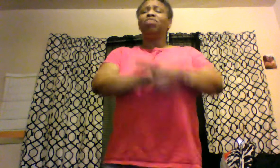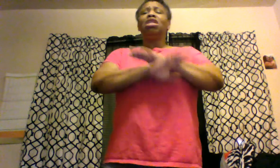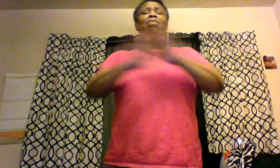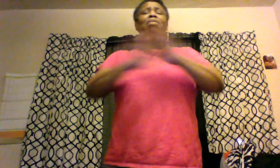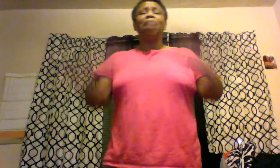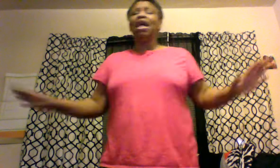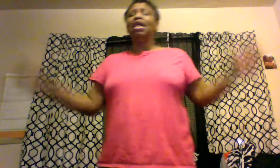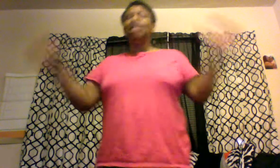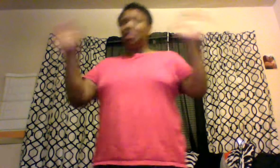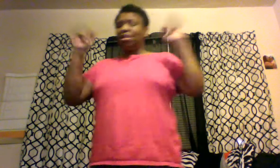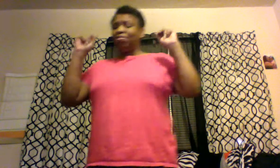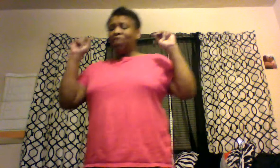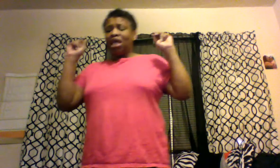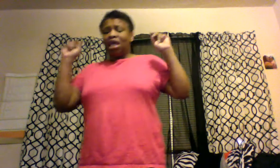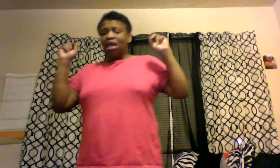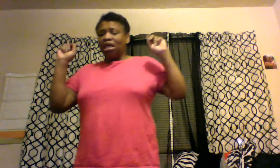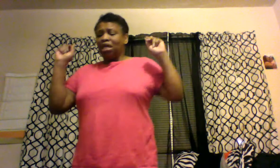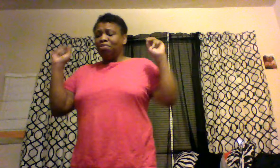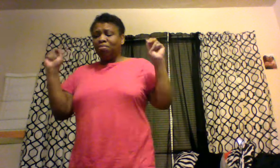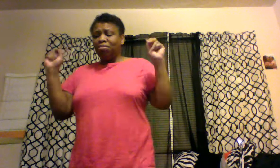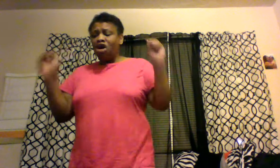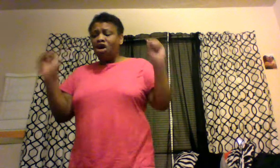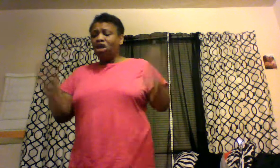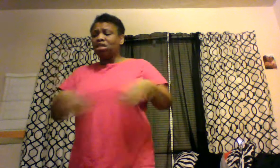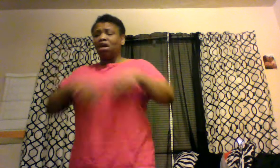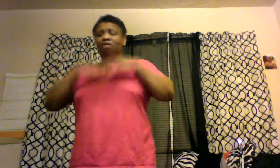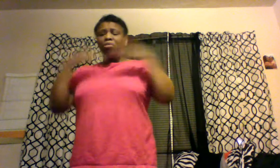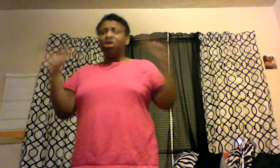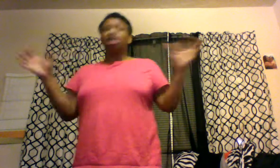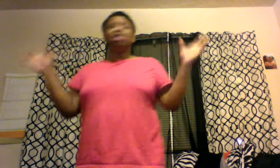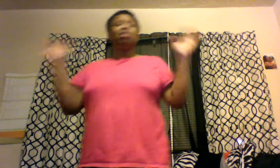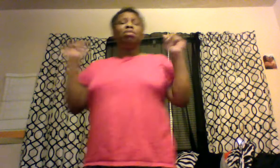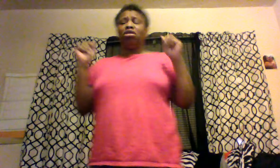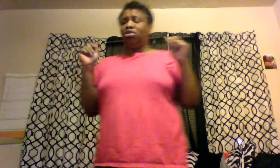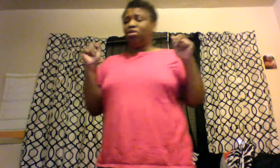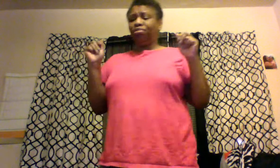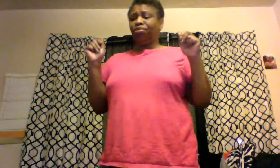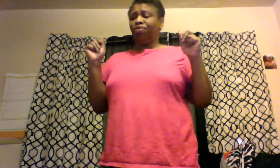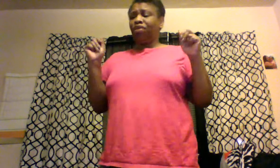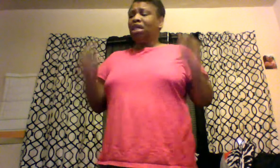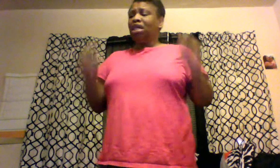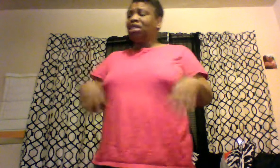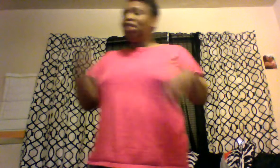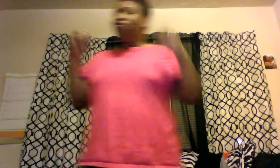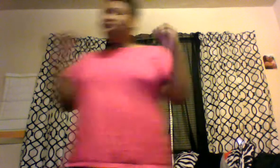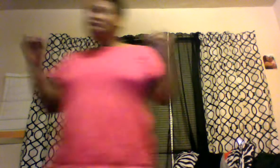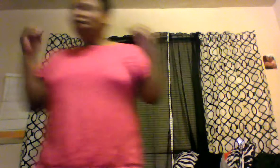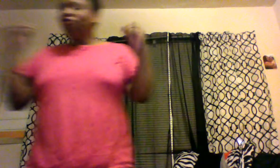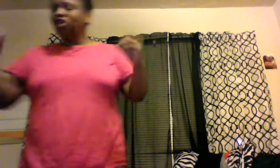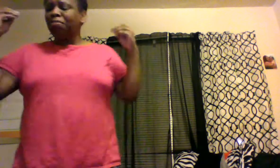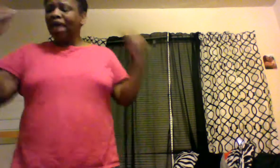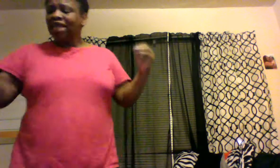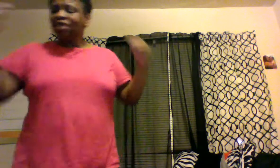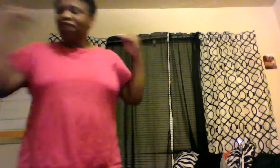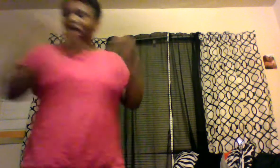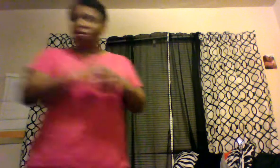into minds and hearts of Americans and beyond. You see, the reason for the massive impact